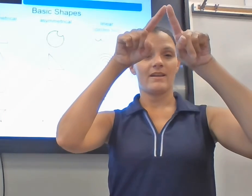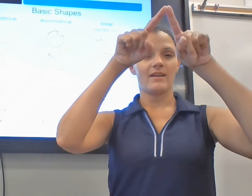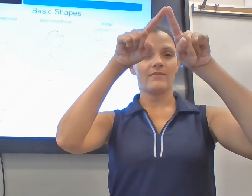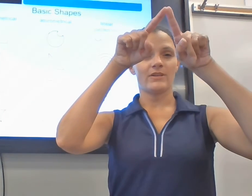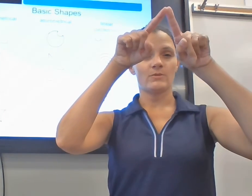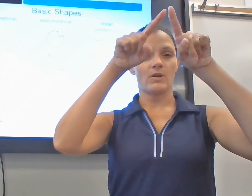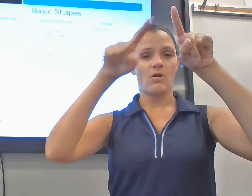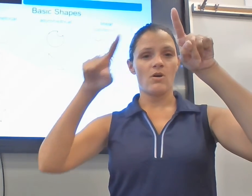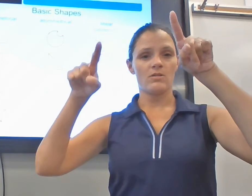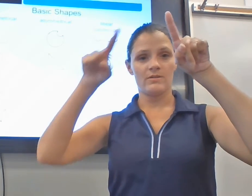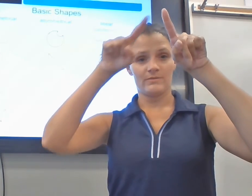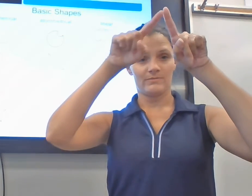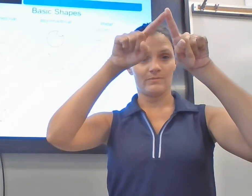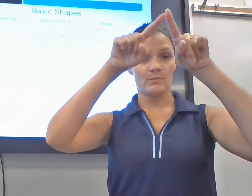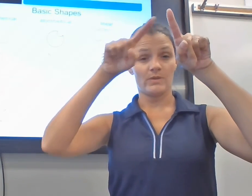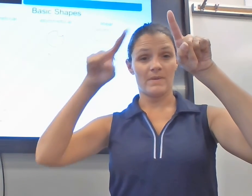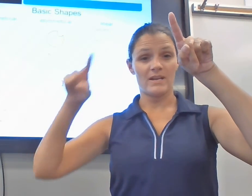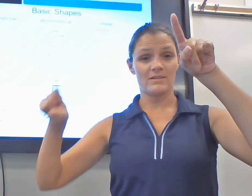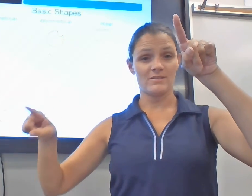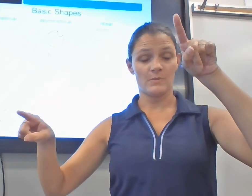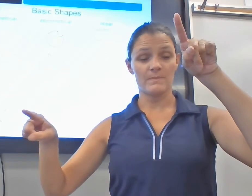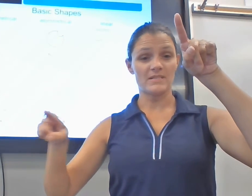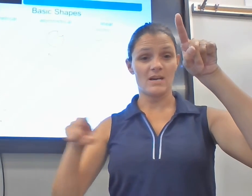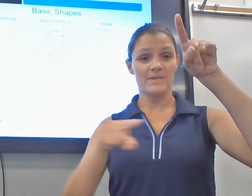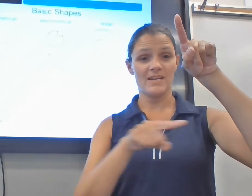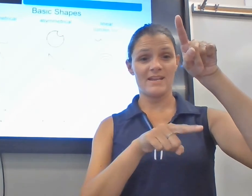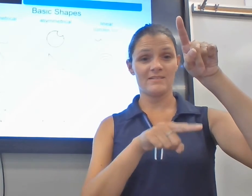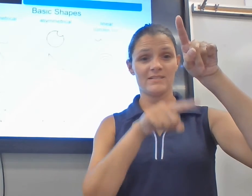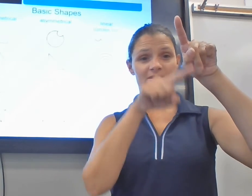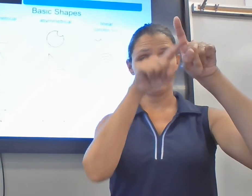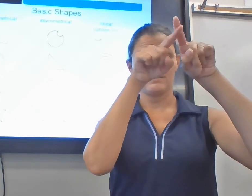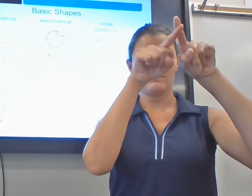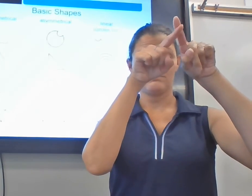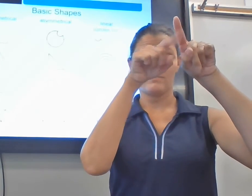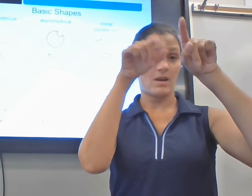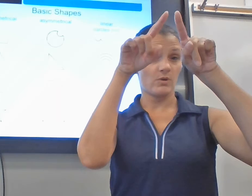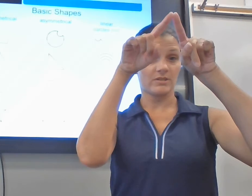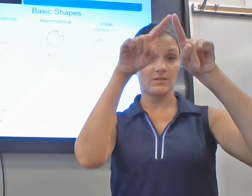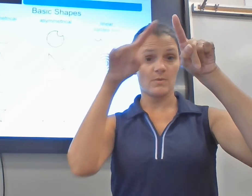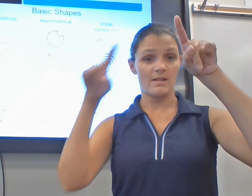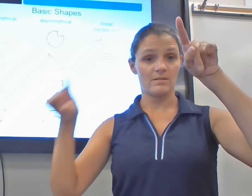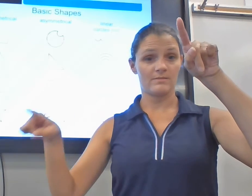If I do it all with my dominant hand, that works as well.